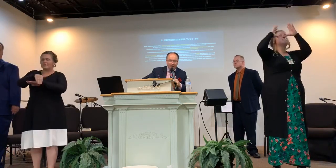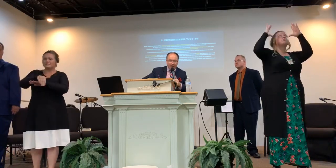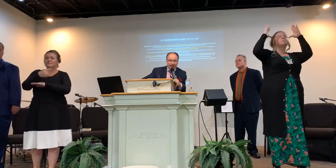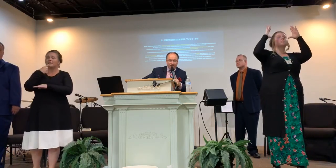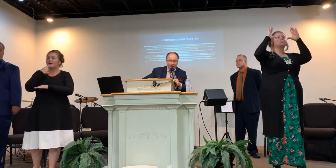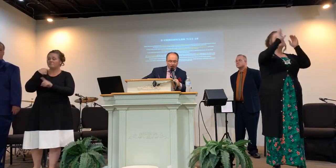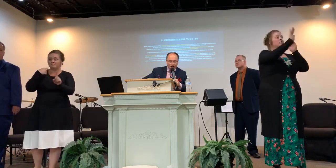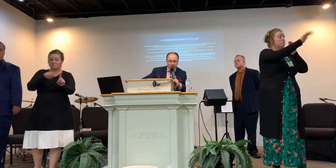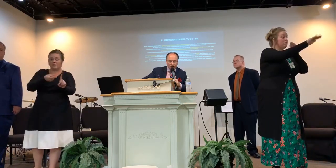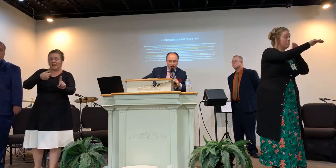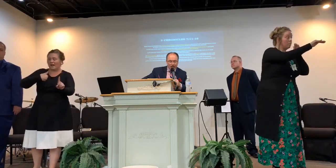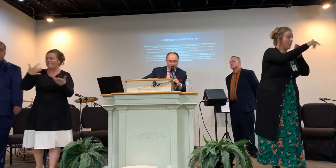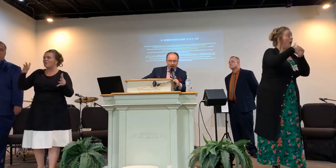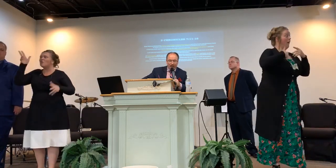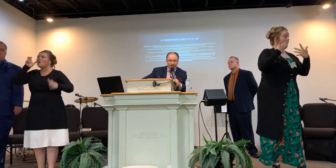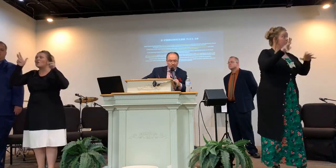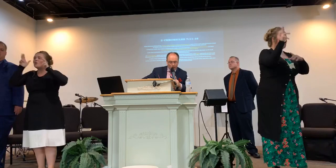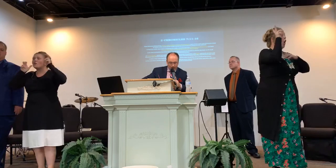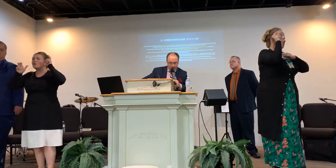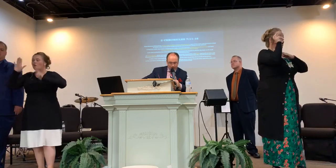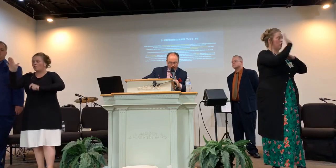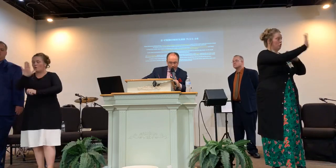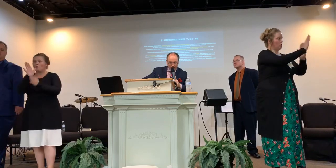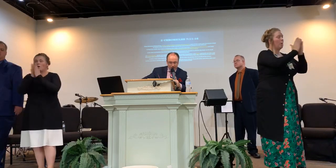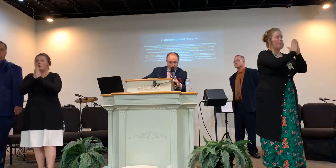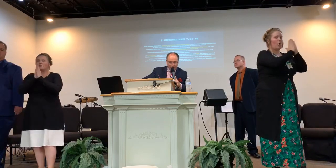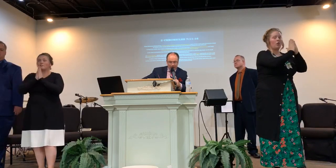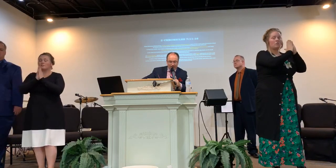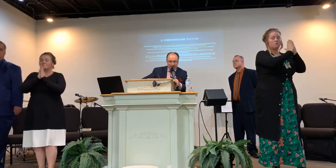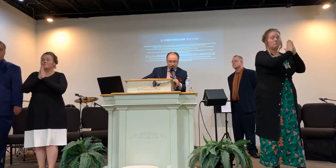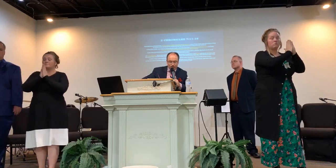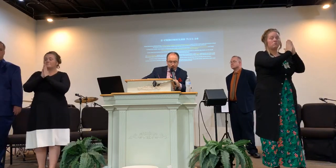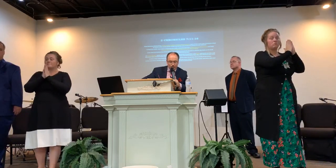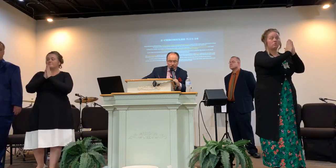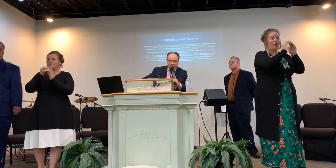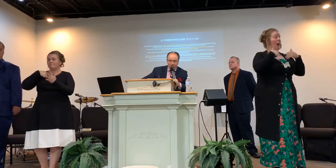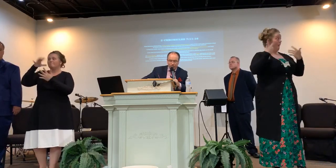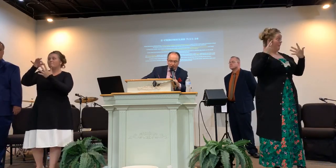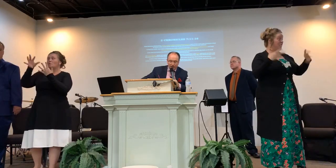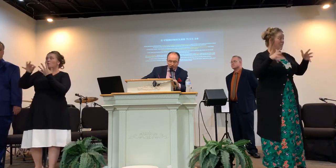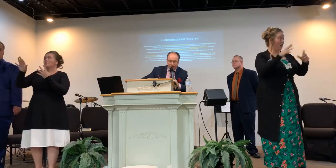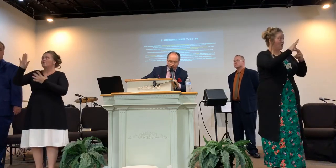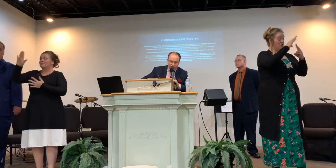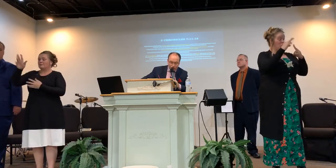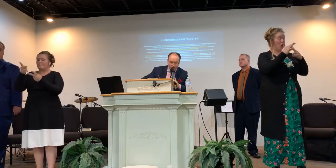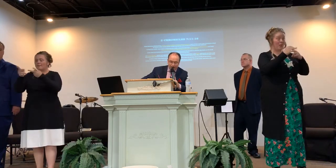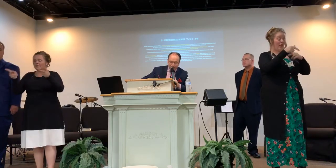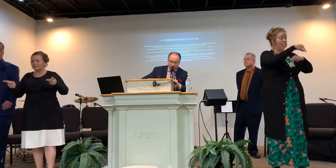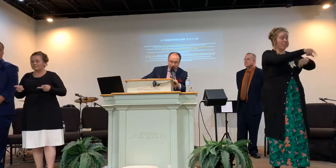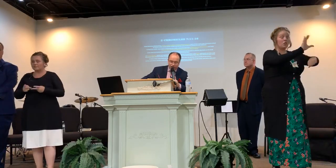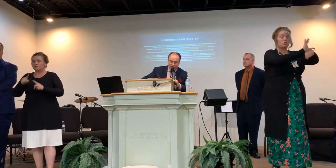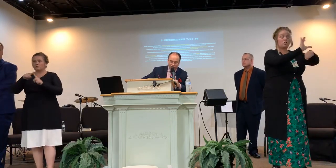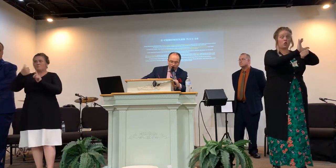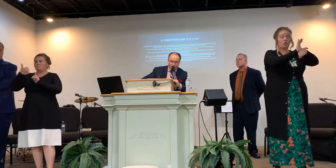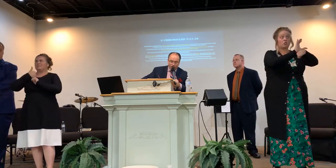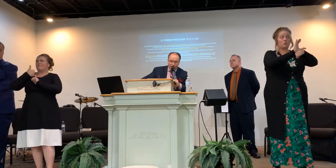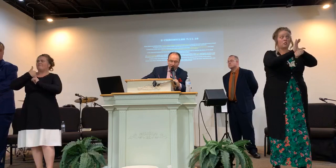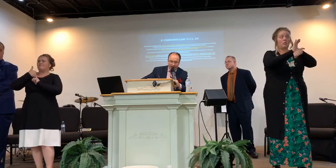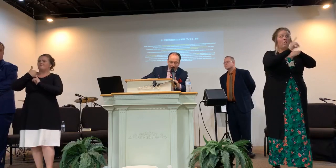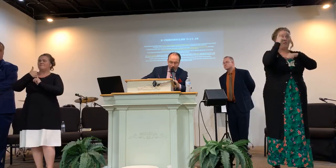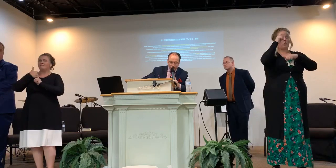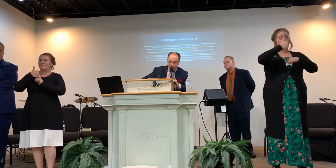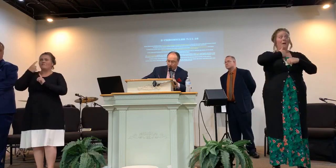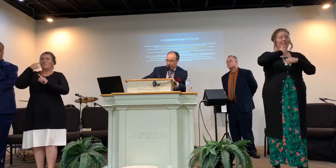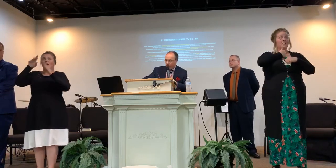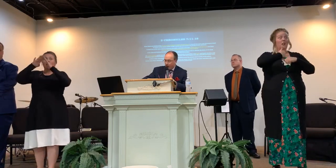I have heard thy prayer and have chosen this place to myself for